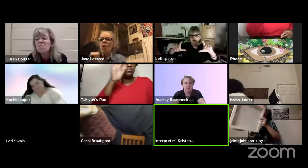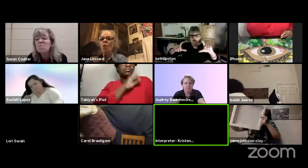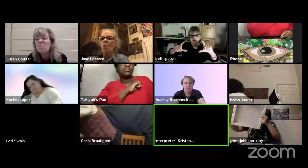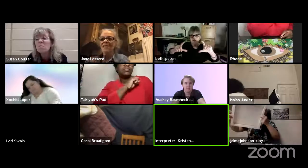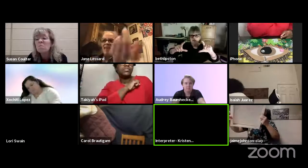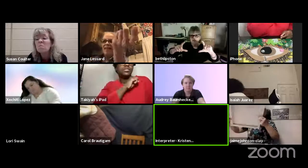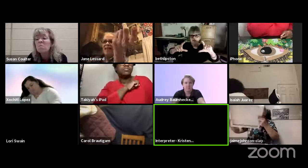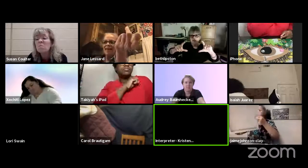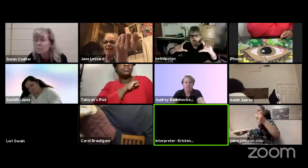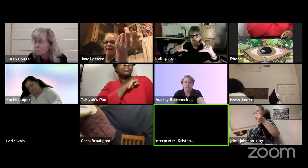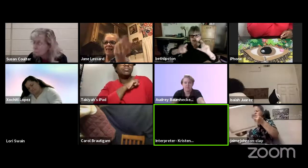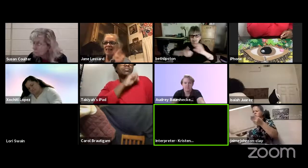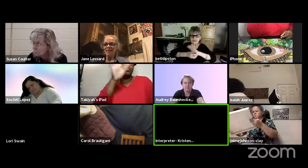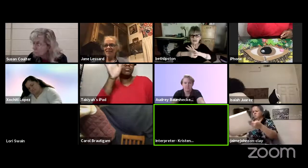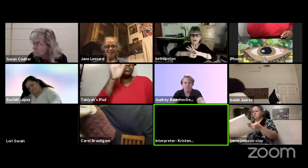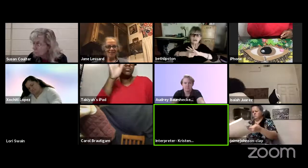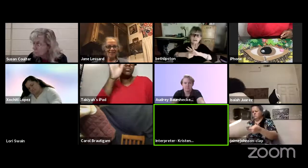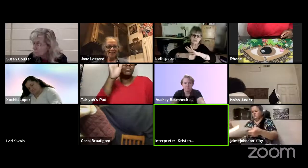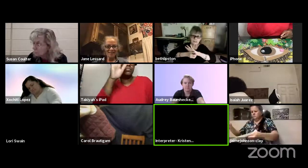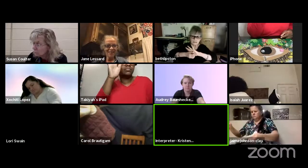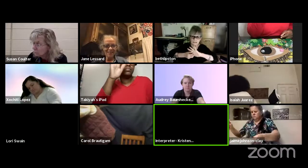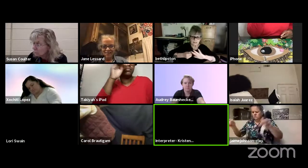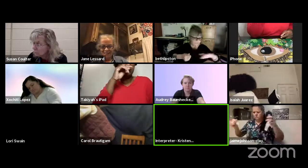can we get Susan's attention to try and spotlight